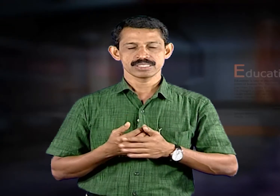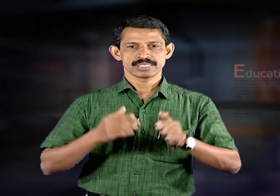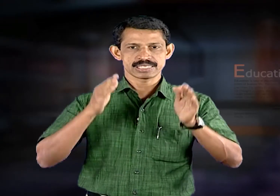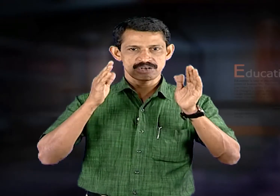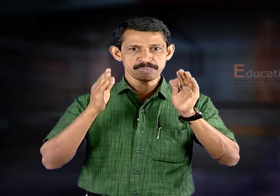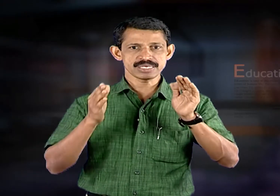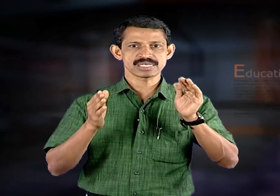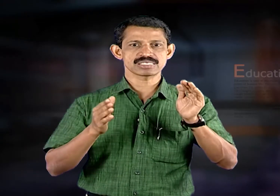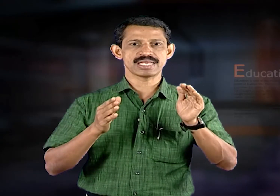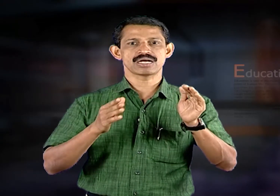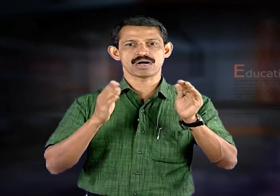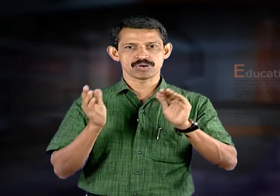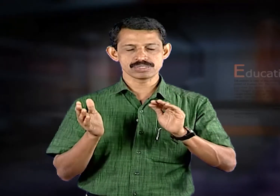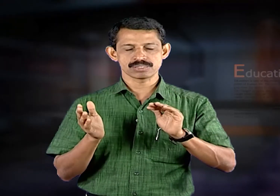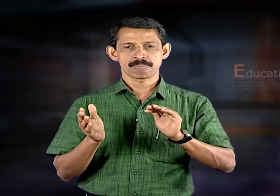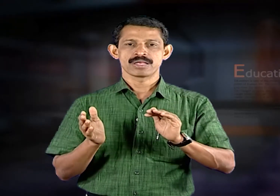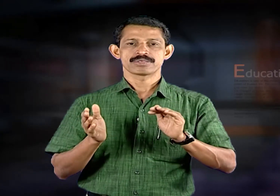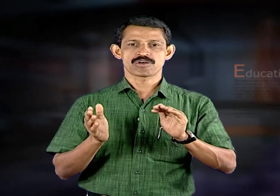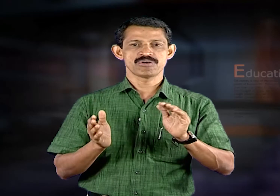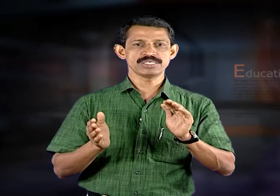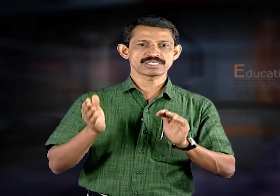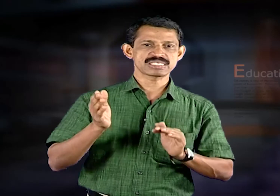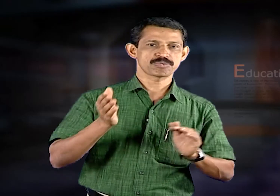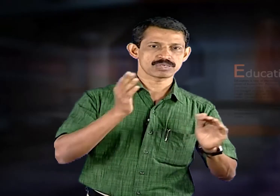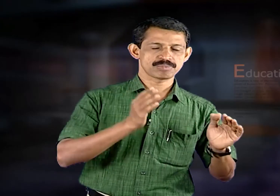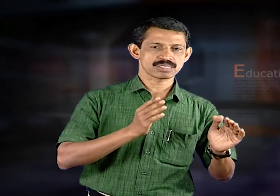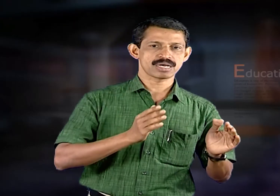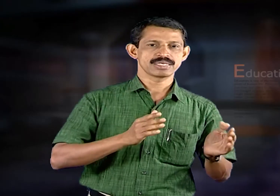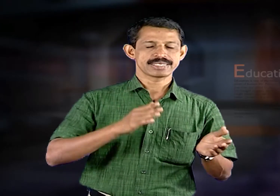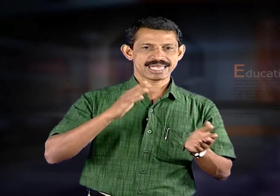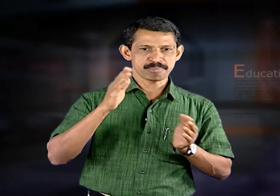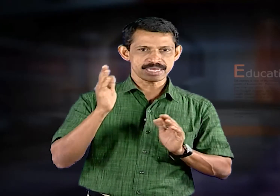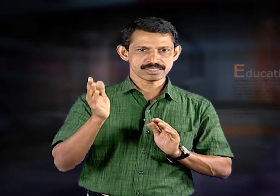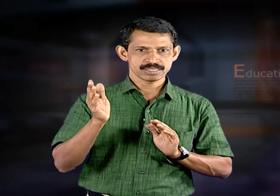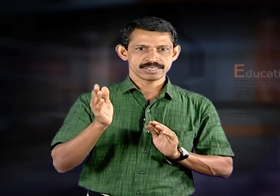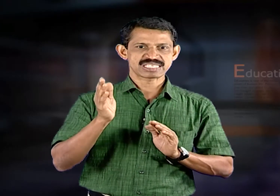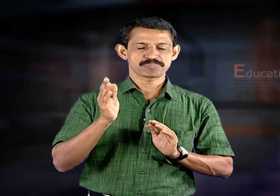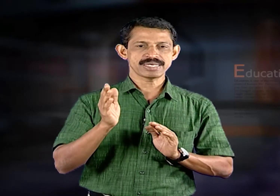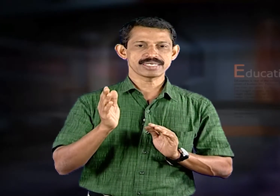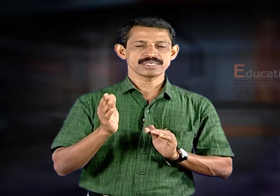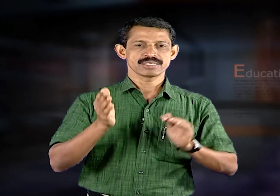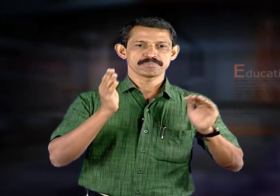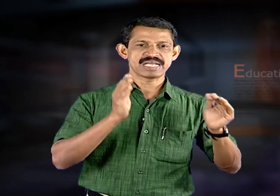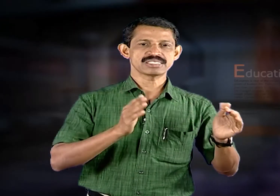In developing countries like ours, non-formal education programs are aimed at expanding basic